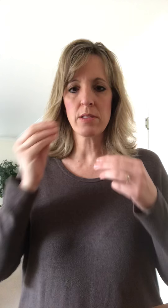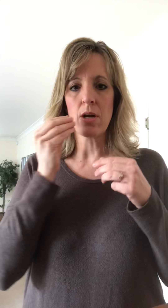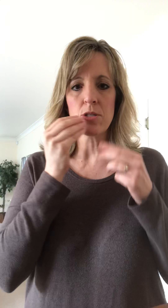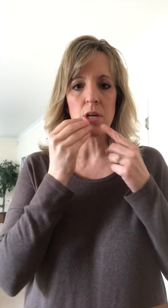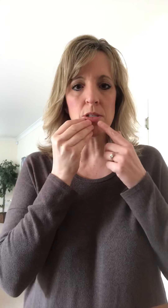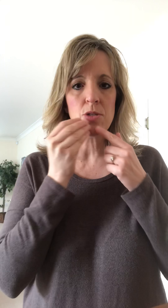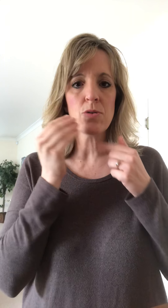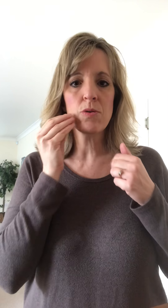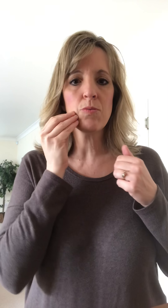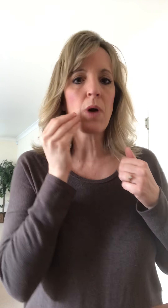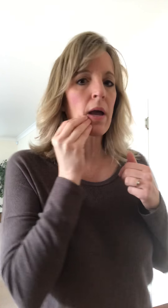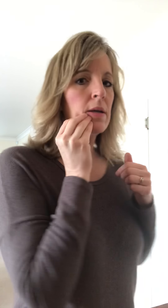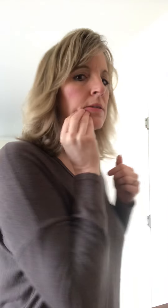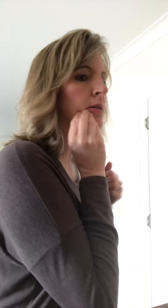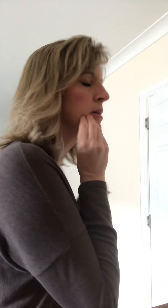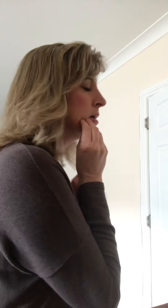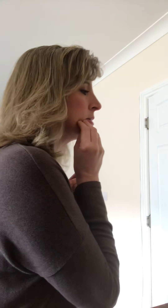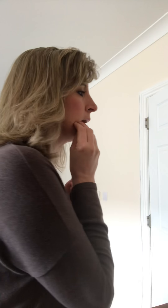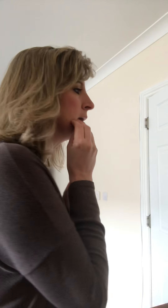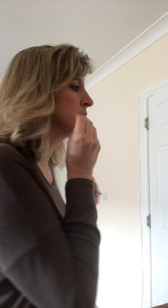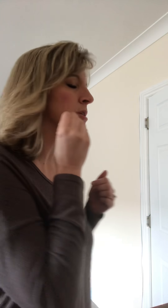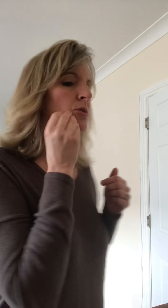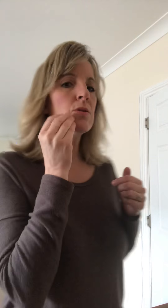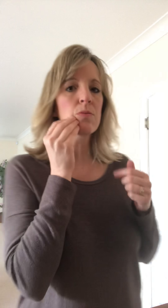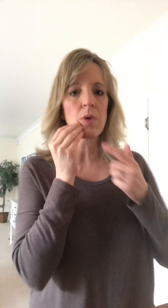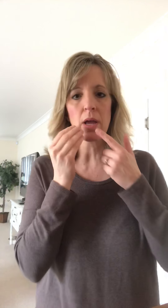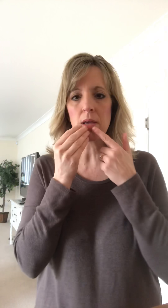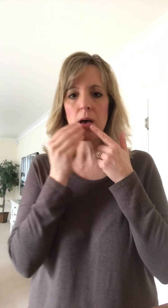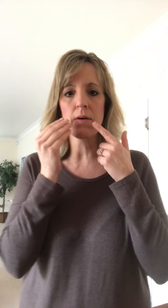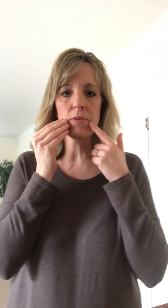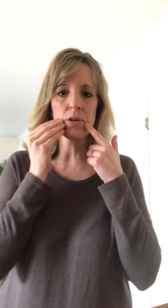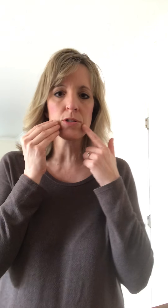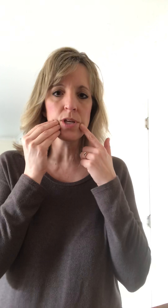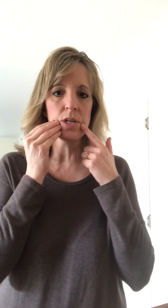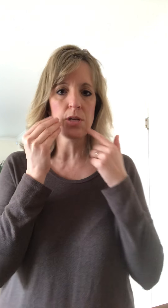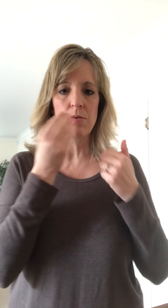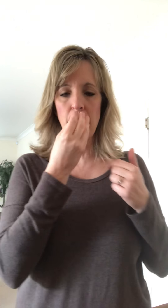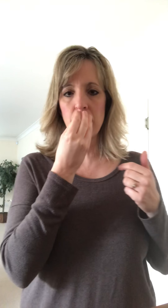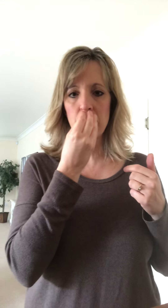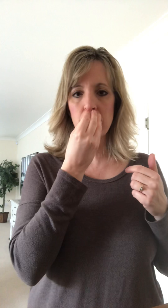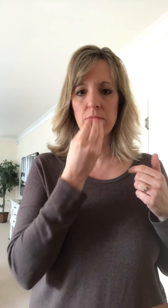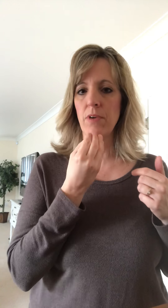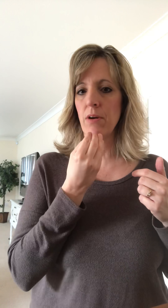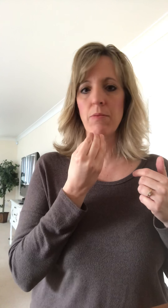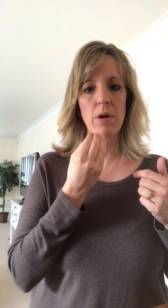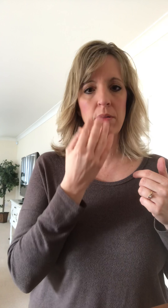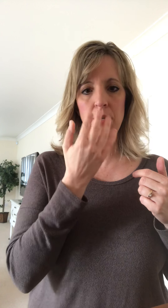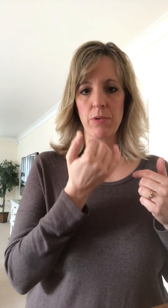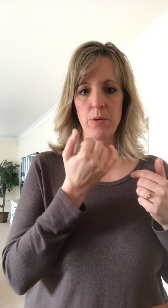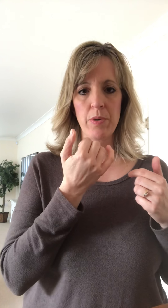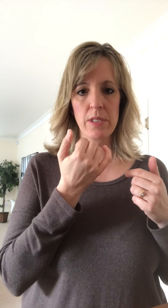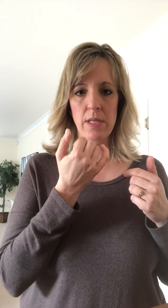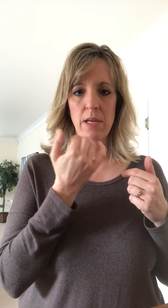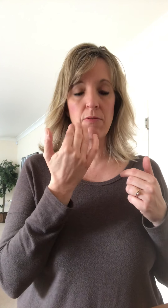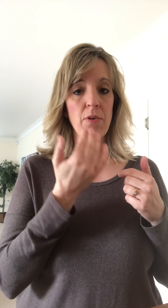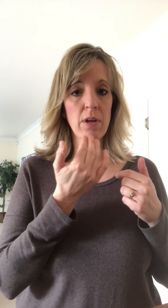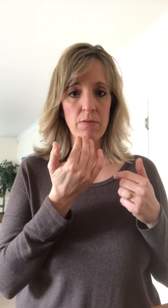are just to the right, okay, just to the right of your chin. You never, very rarely will you put a sign in front of your